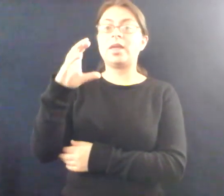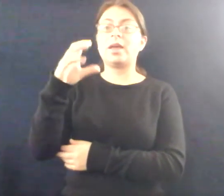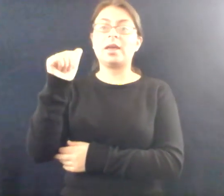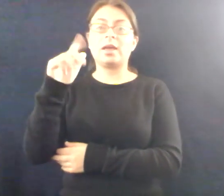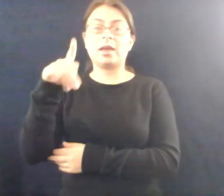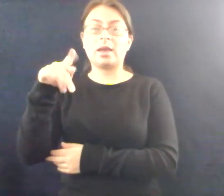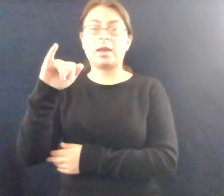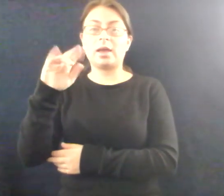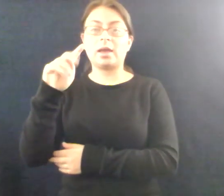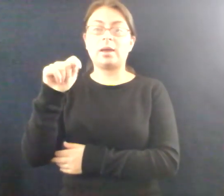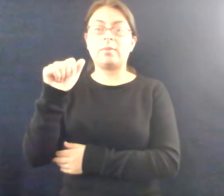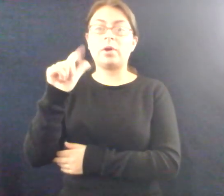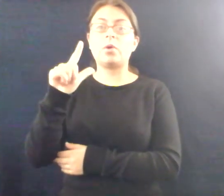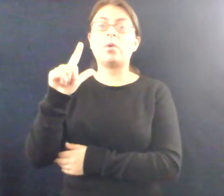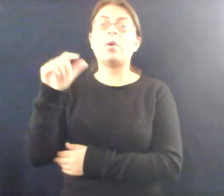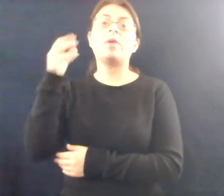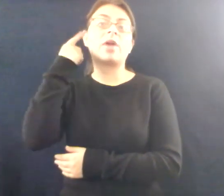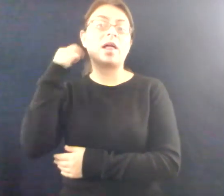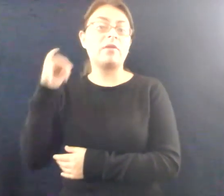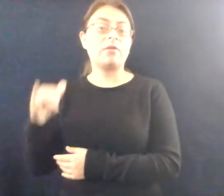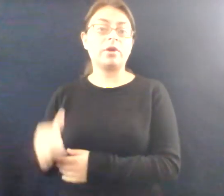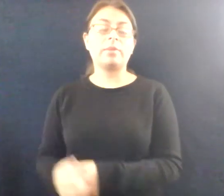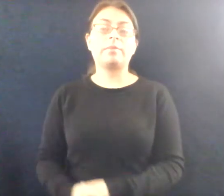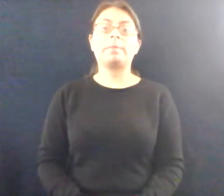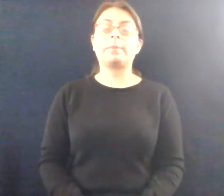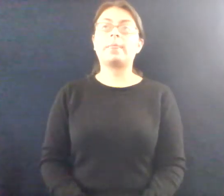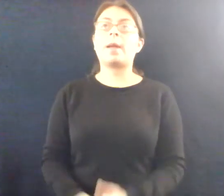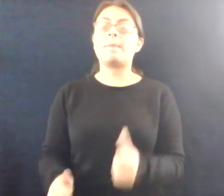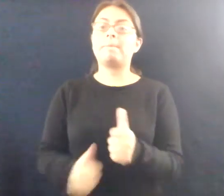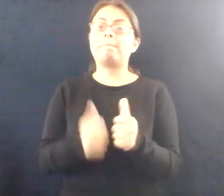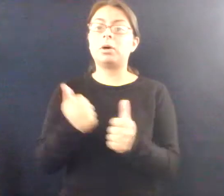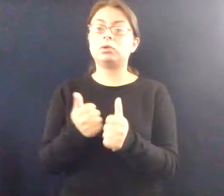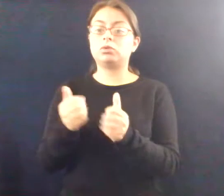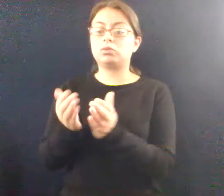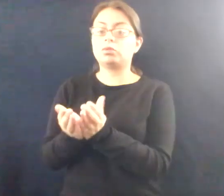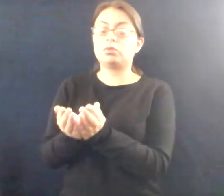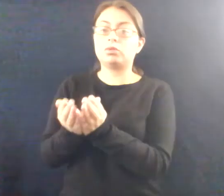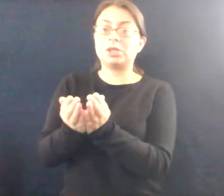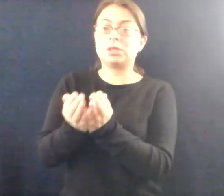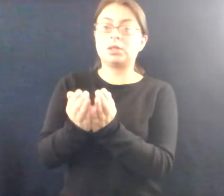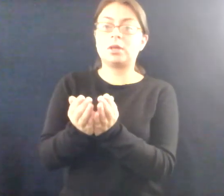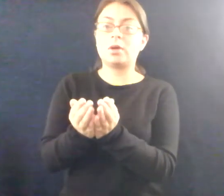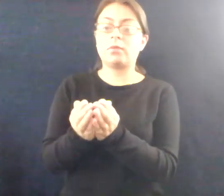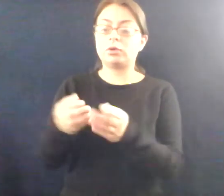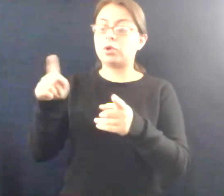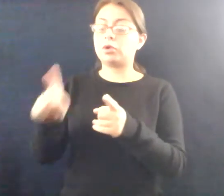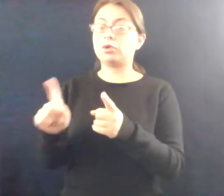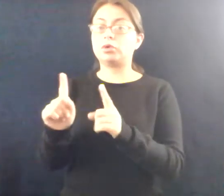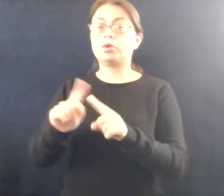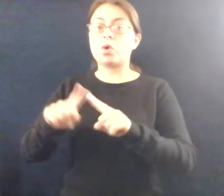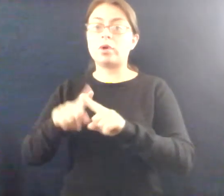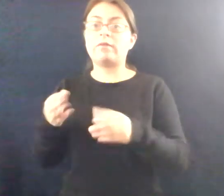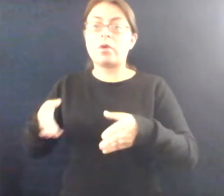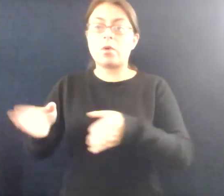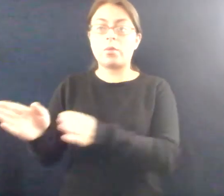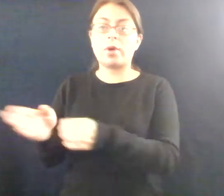Most of the Americans who traveled to California by sea went by one of the two ways. For those who left